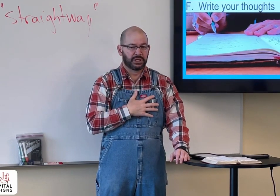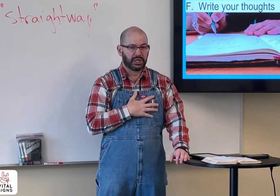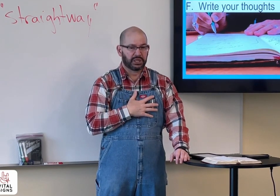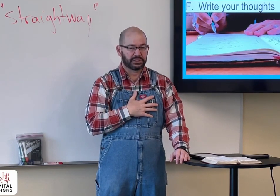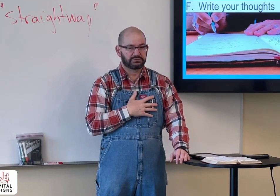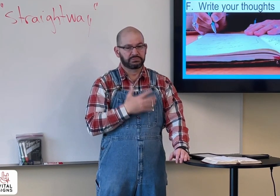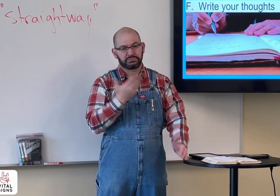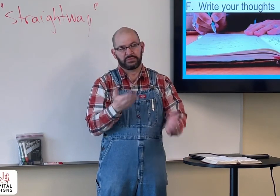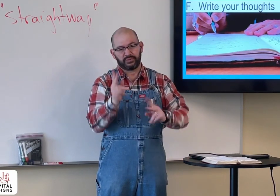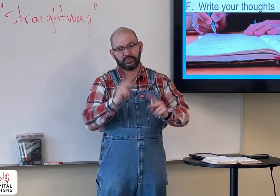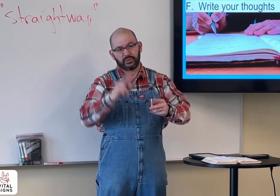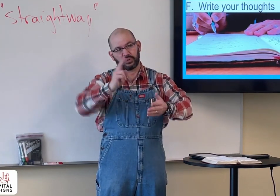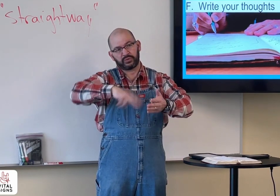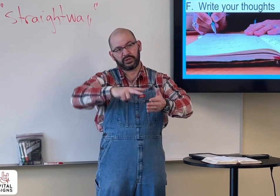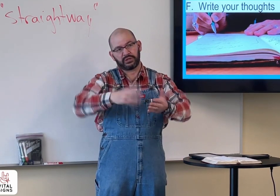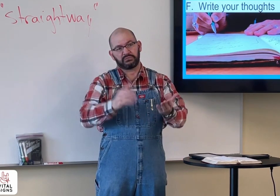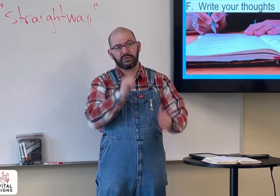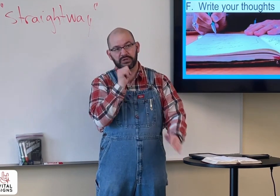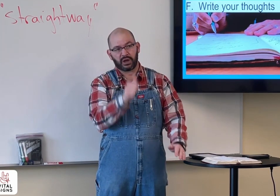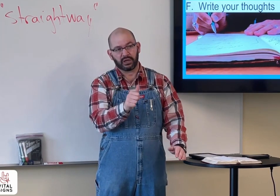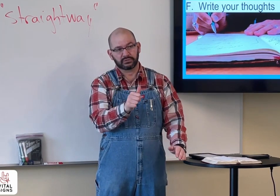And maybe people will read it, maybe not.